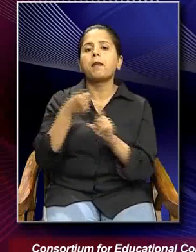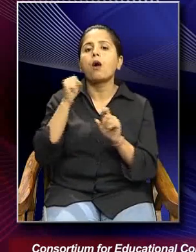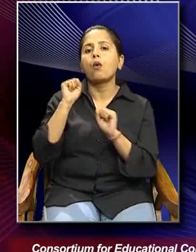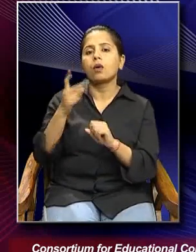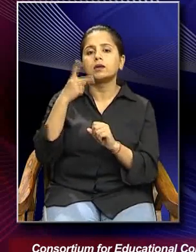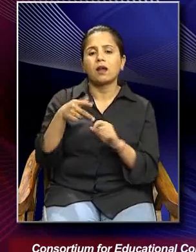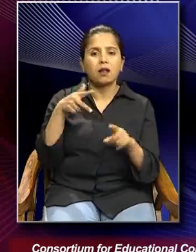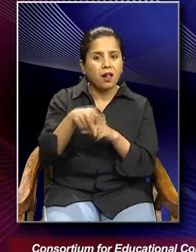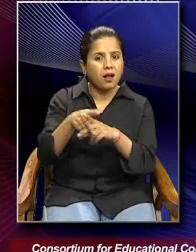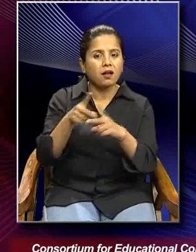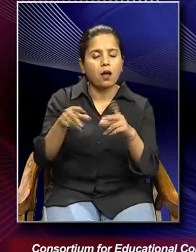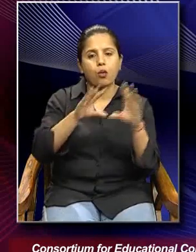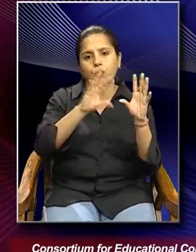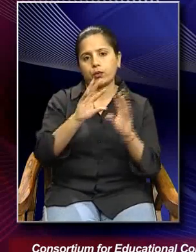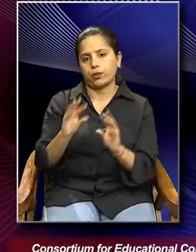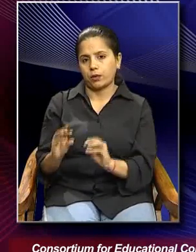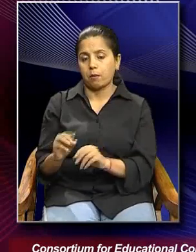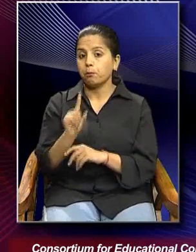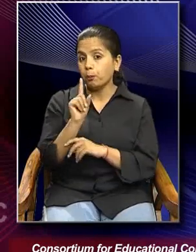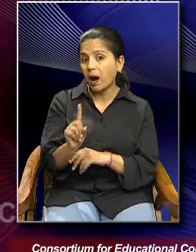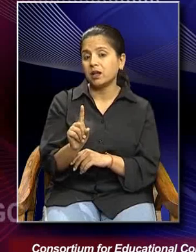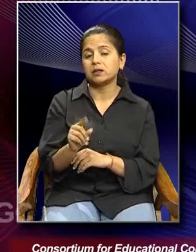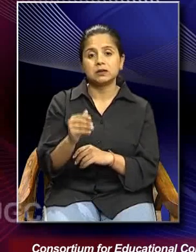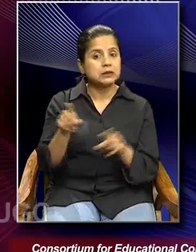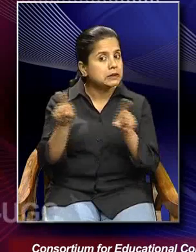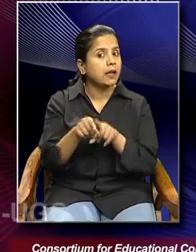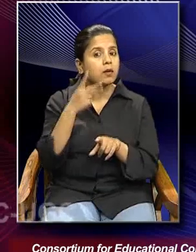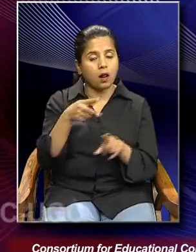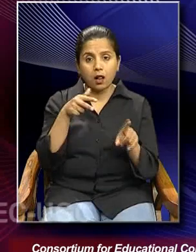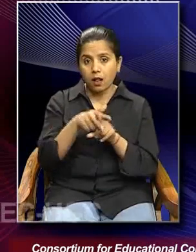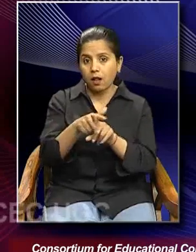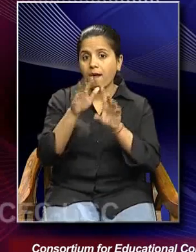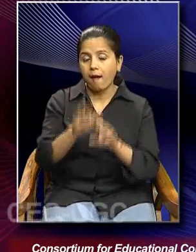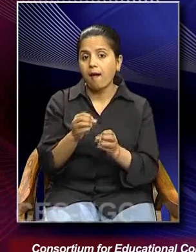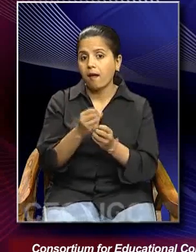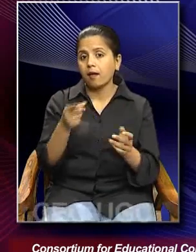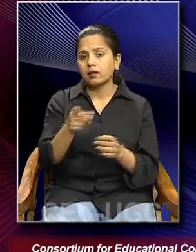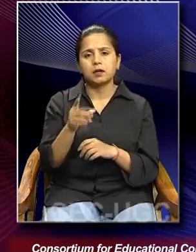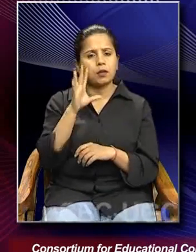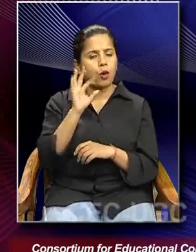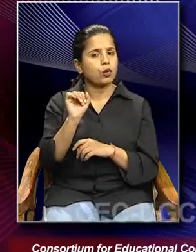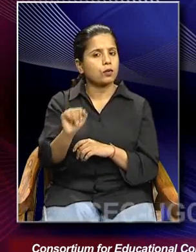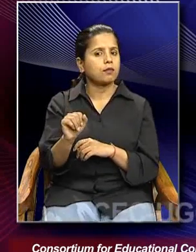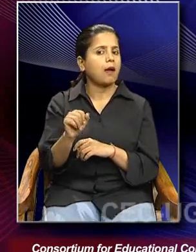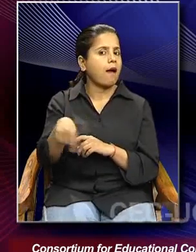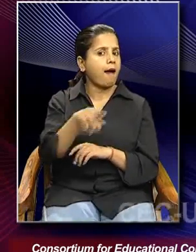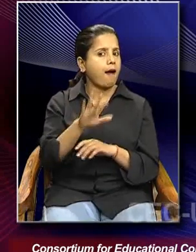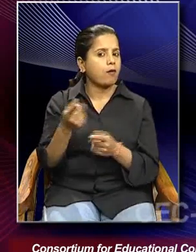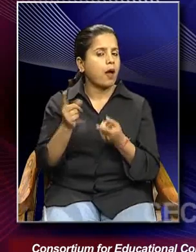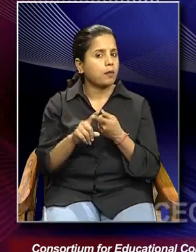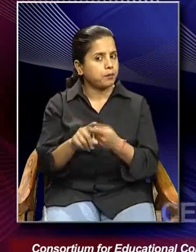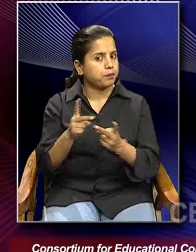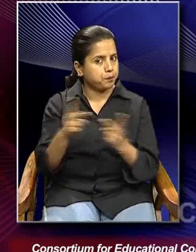obstacle has been receding. Yet these intervening obstacles play a significant role with regard